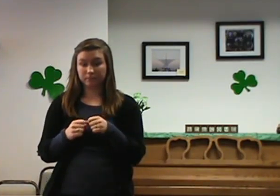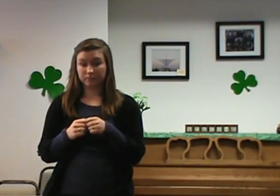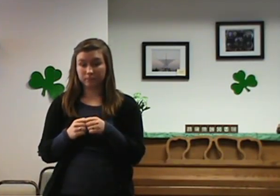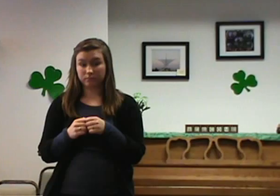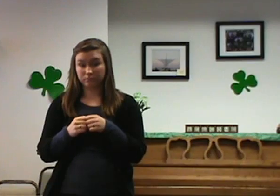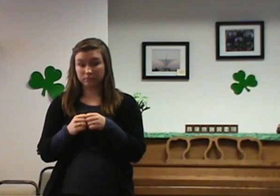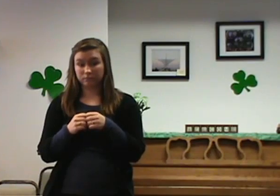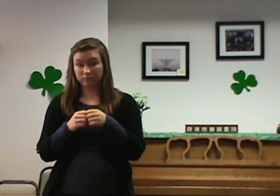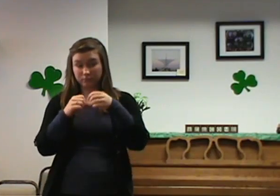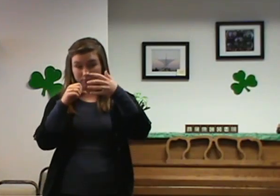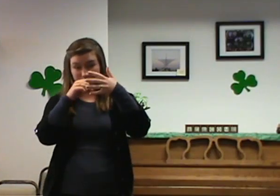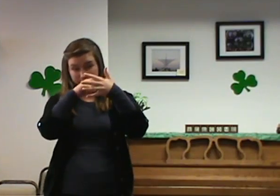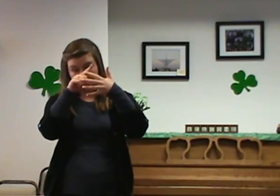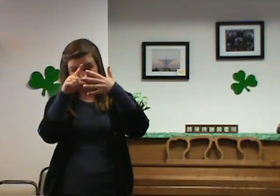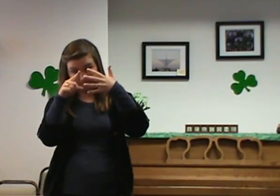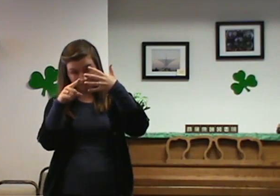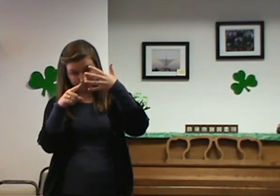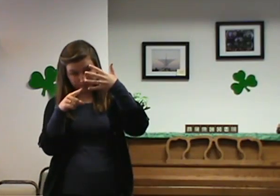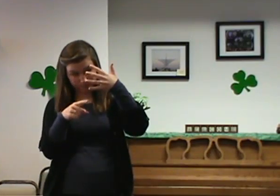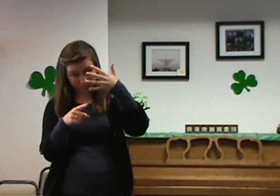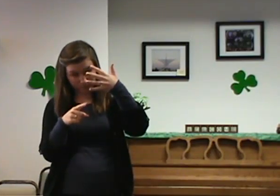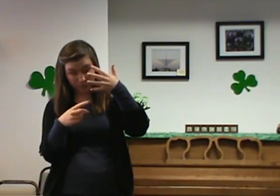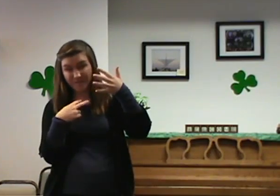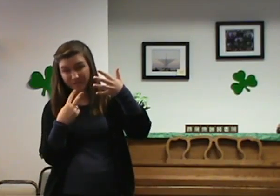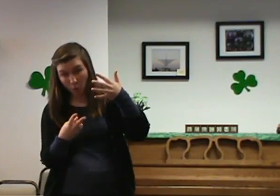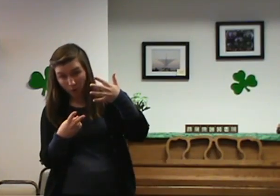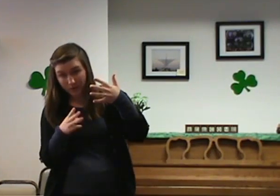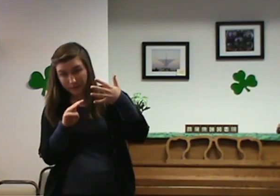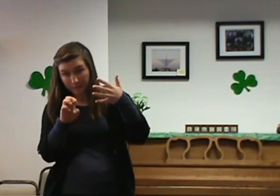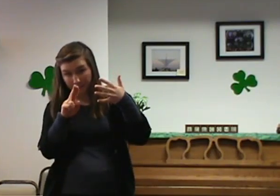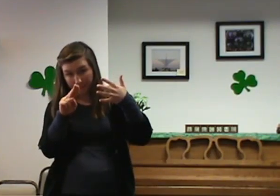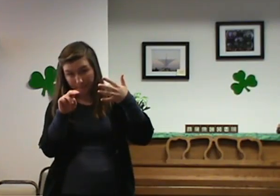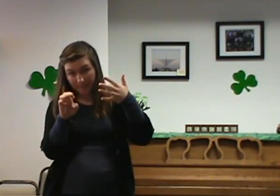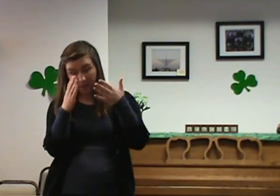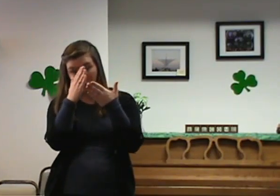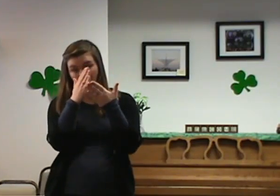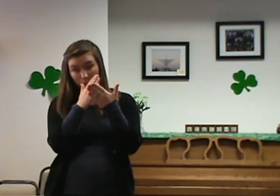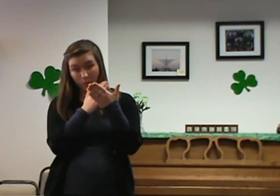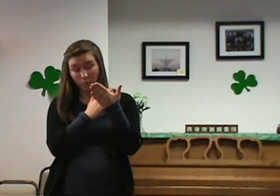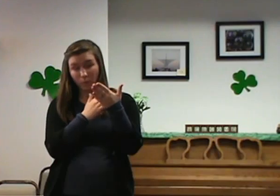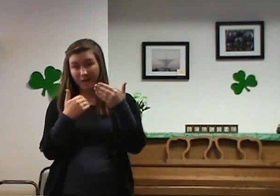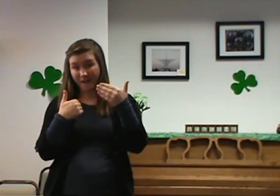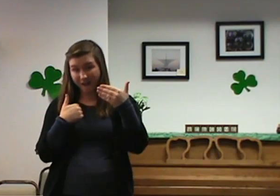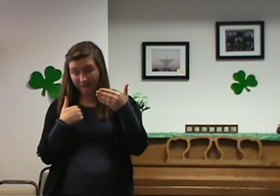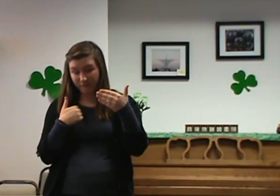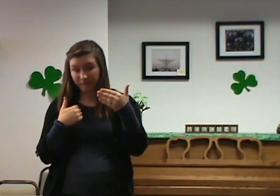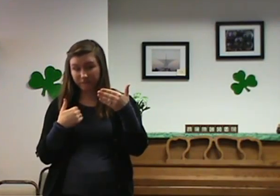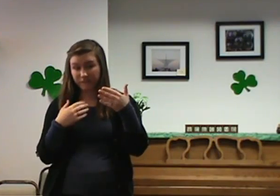settings. Submenu, reading voice, submenu, See, so I can now select, voice